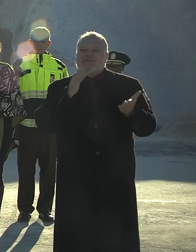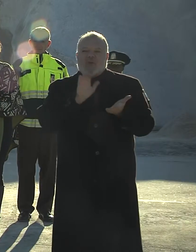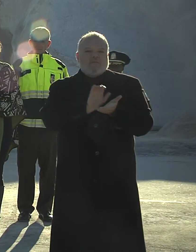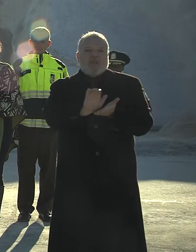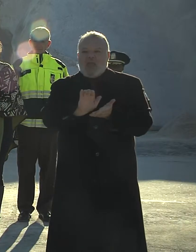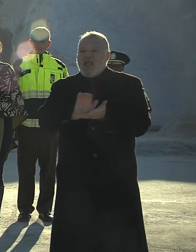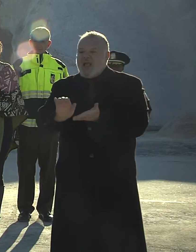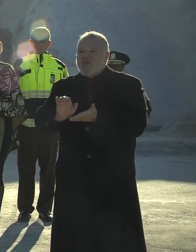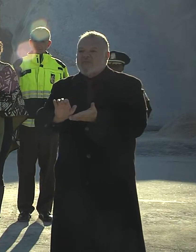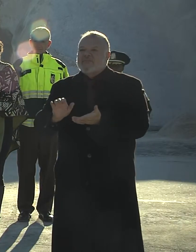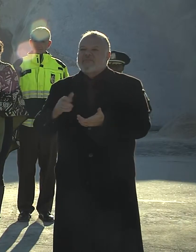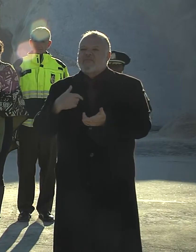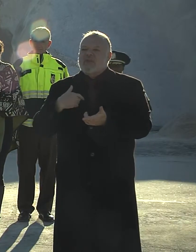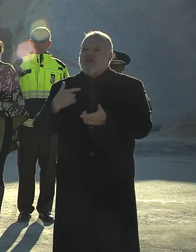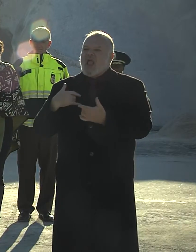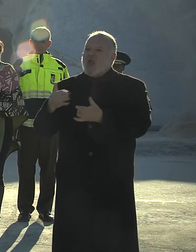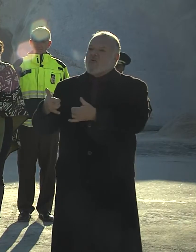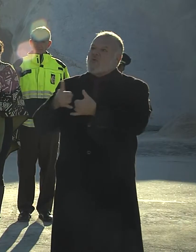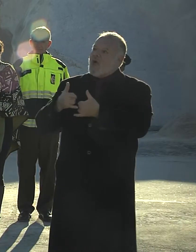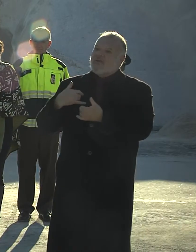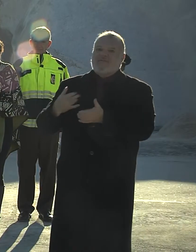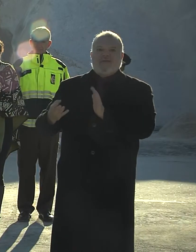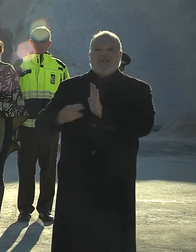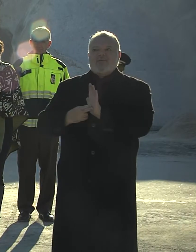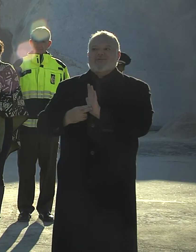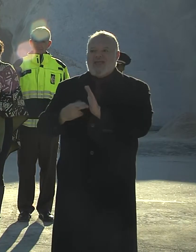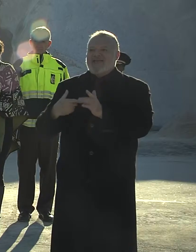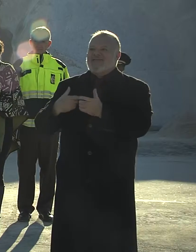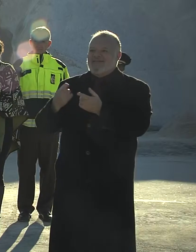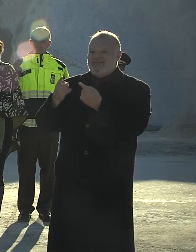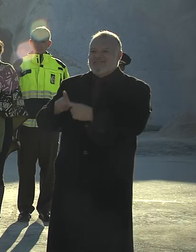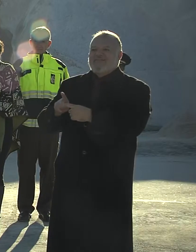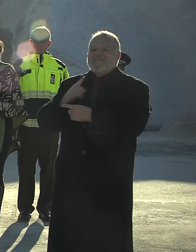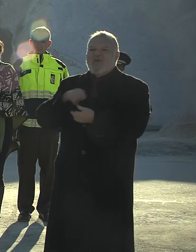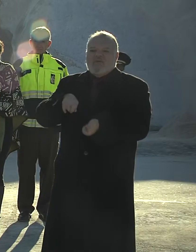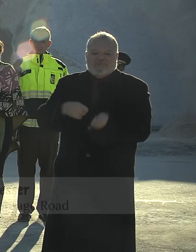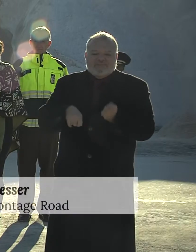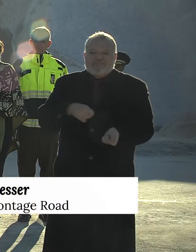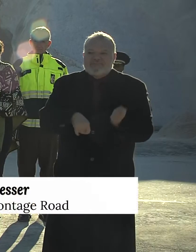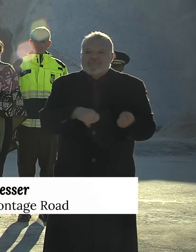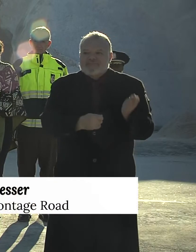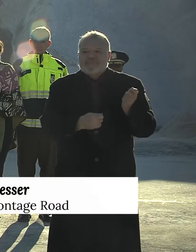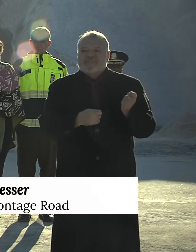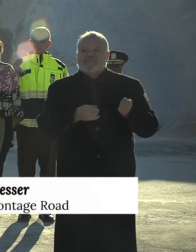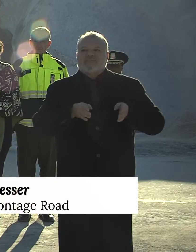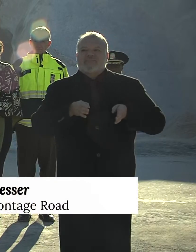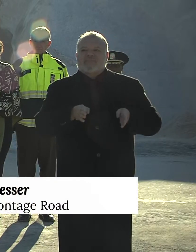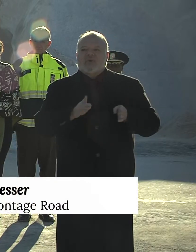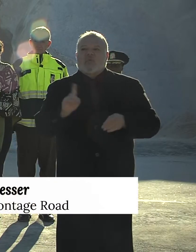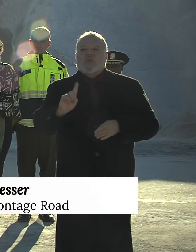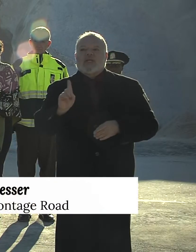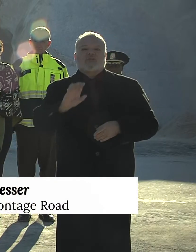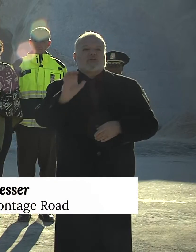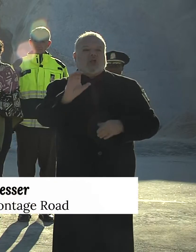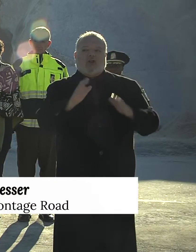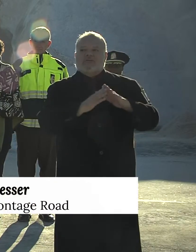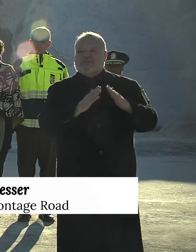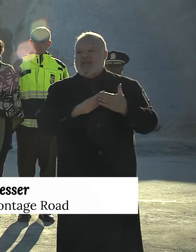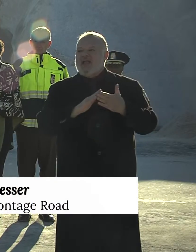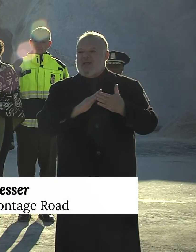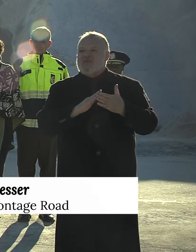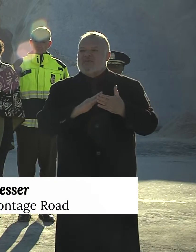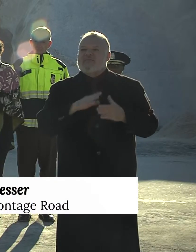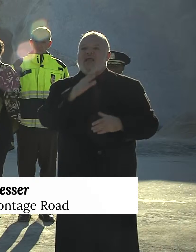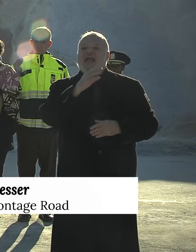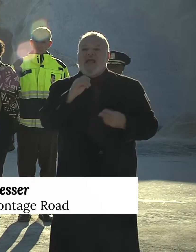the contract to do foot stairs in Charlestown area and Alston area. Again, we